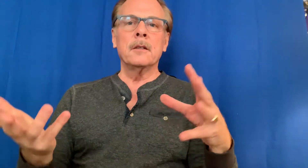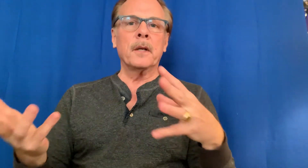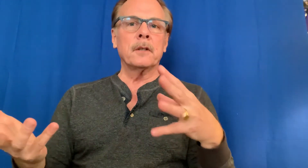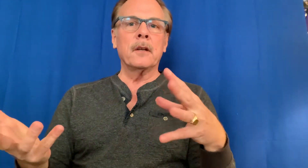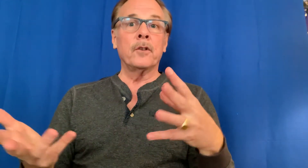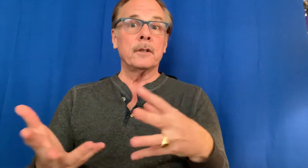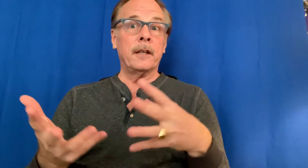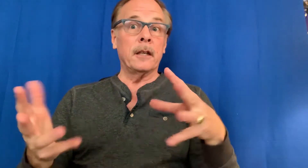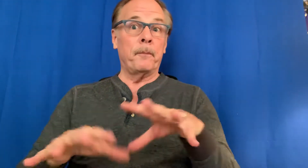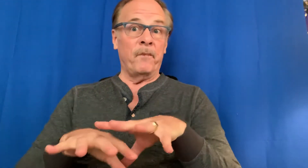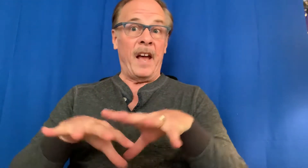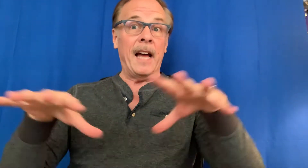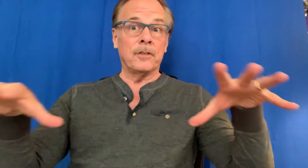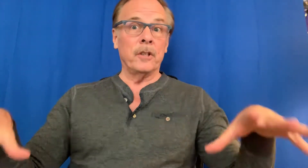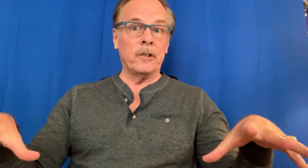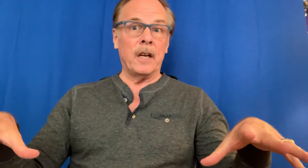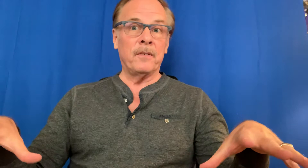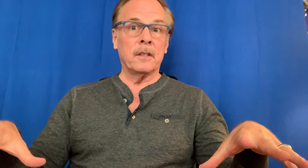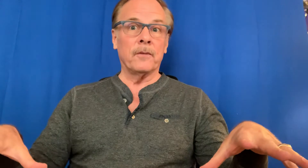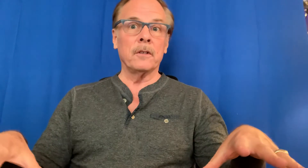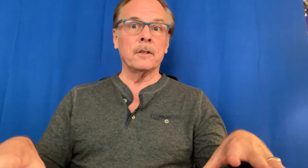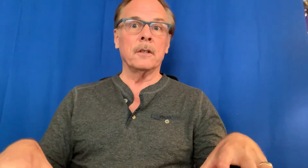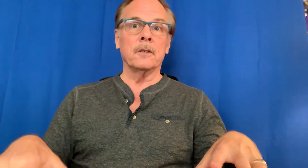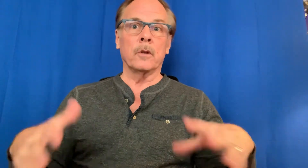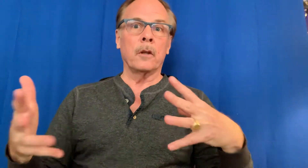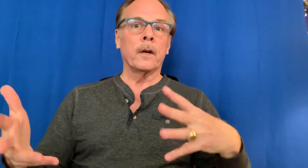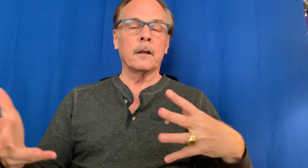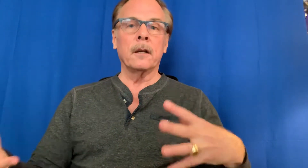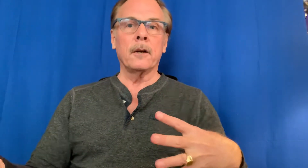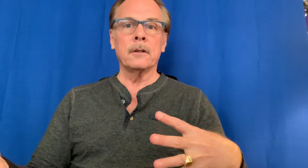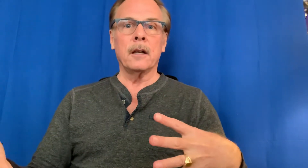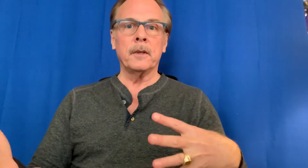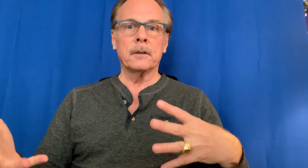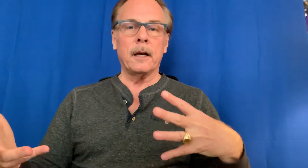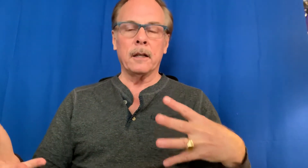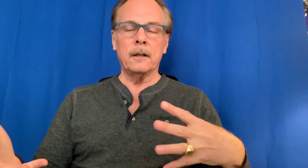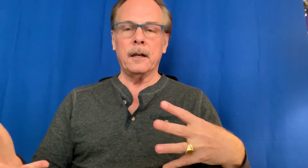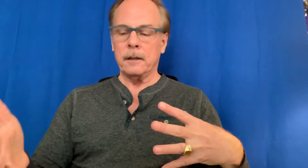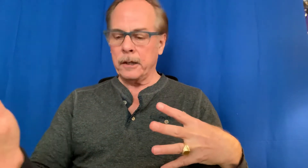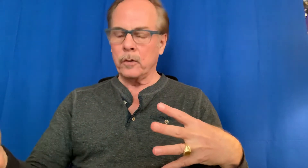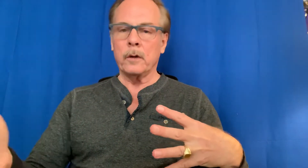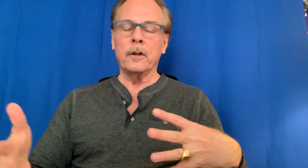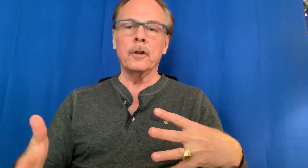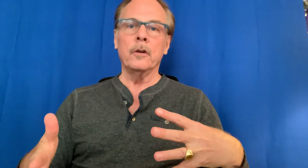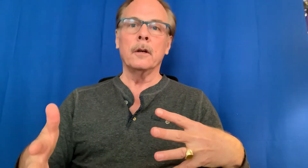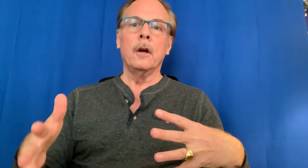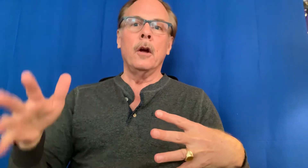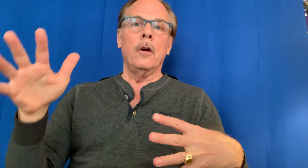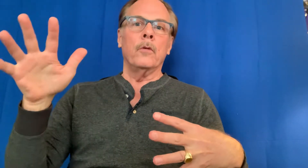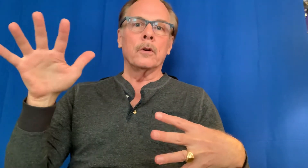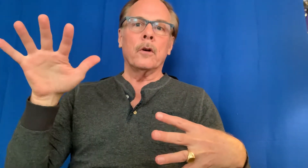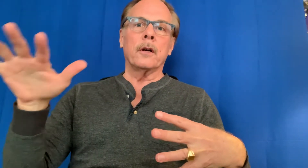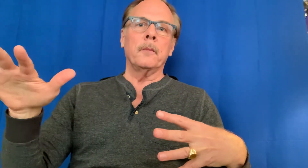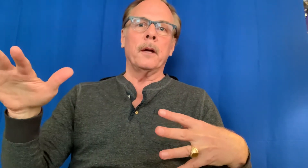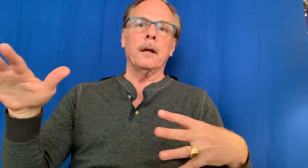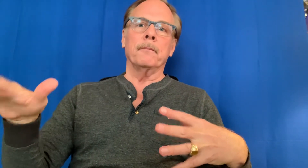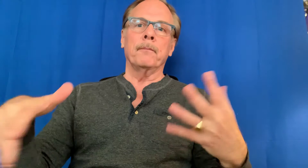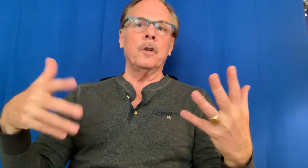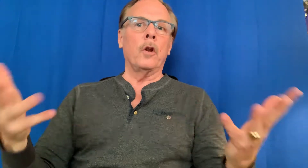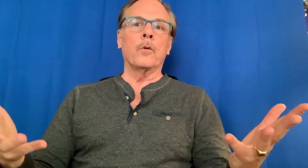especially if you're setting up vast geographic differences with Loren Claire and Thomas Gallaudet. Later on in the unit, we're talking about, Loren